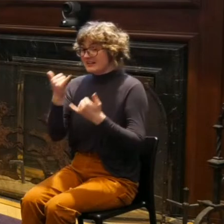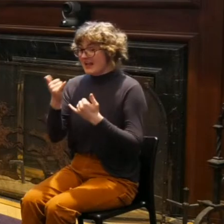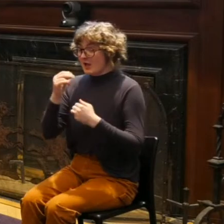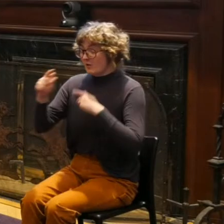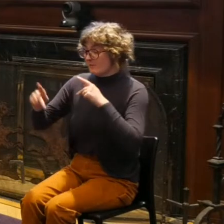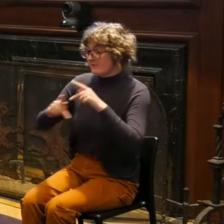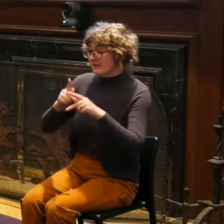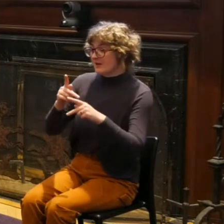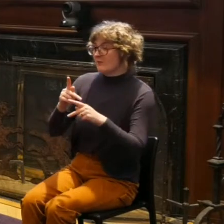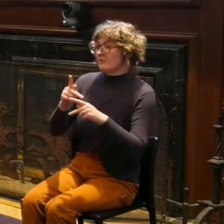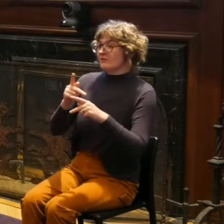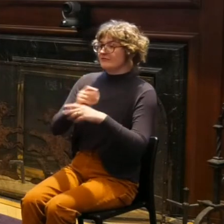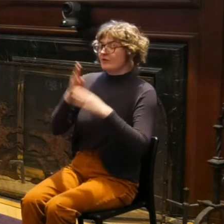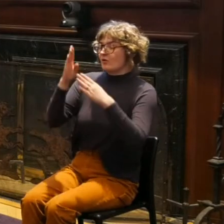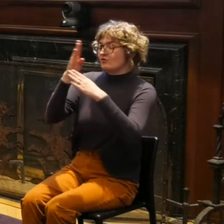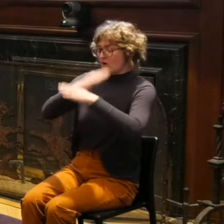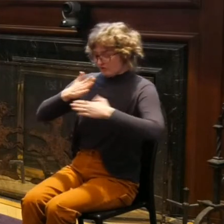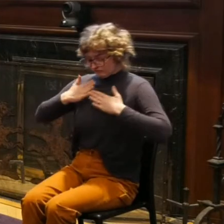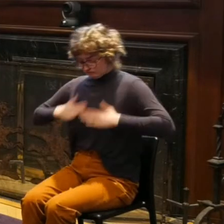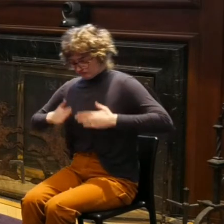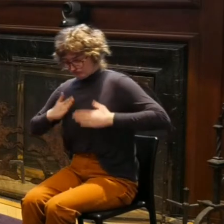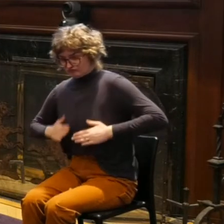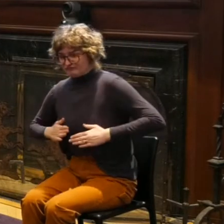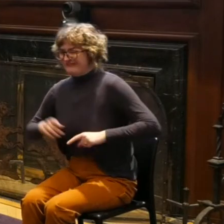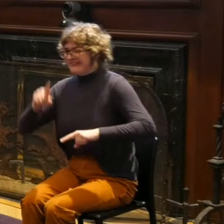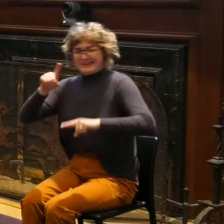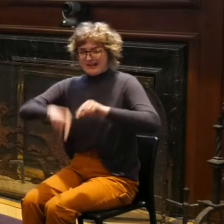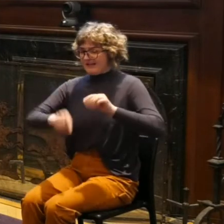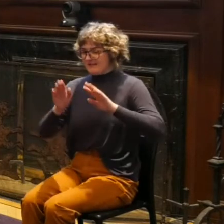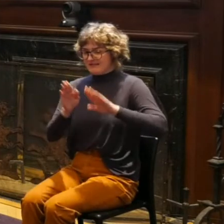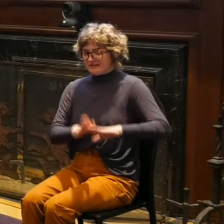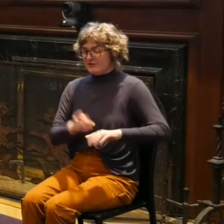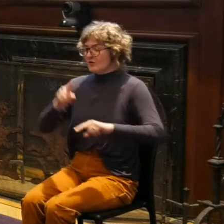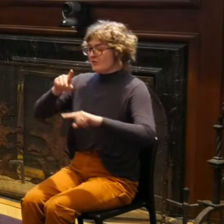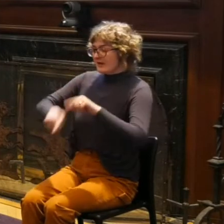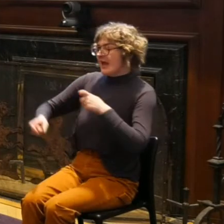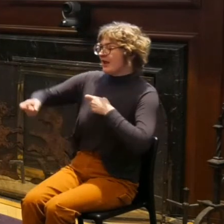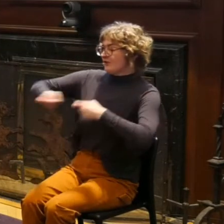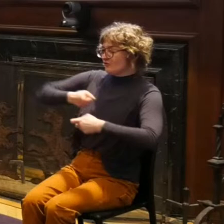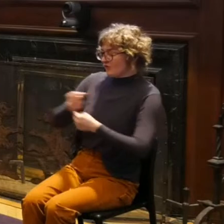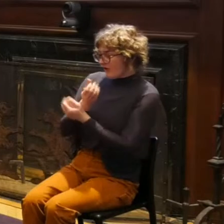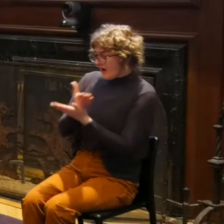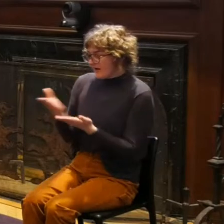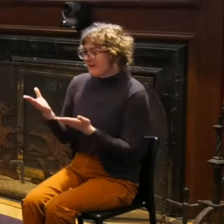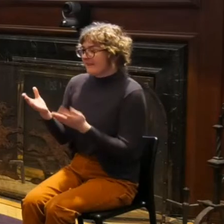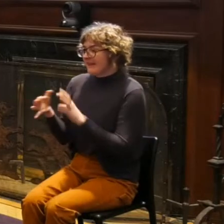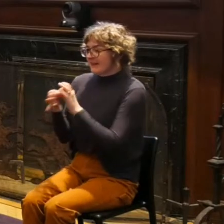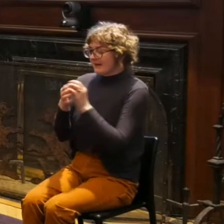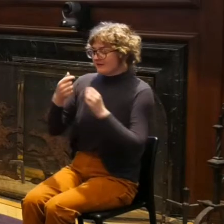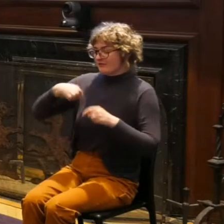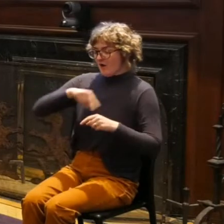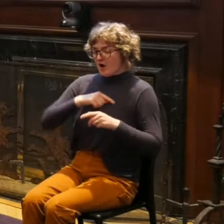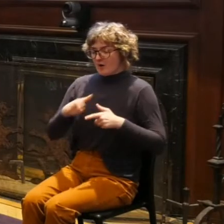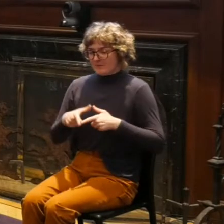people in the crispy dark suits tell us we just can't. We can't control anything when it comes to our pussy.